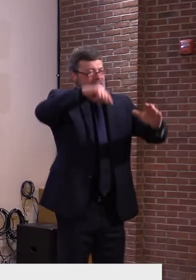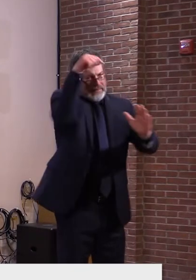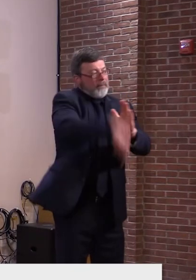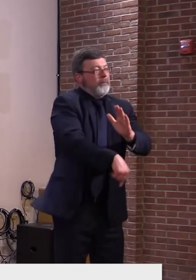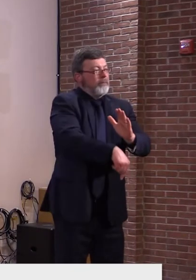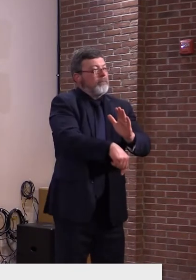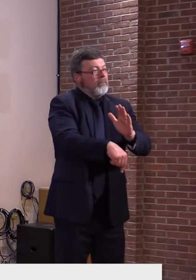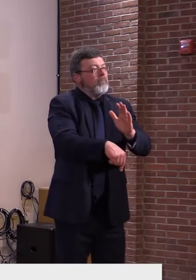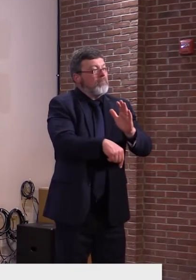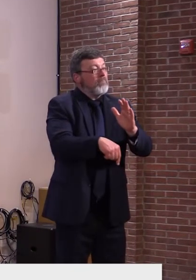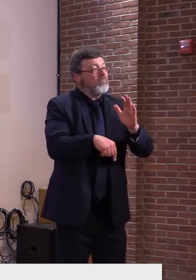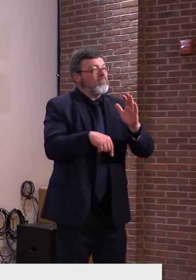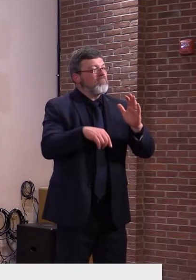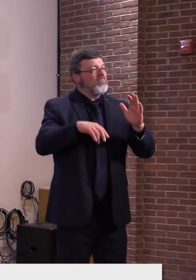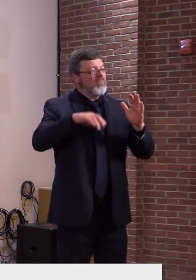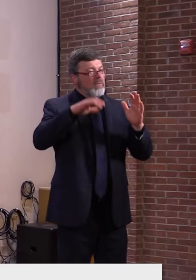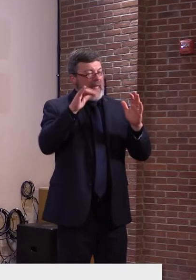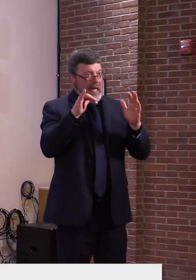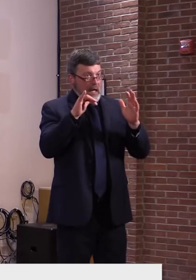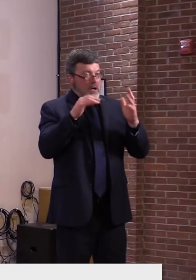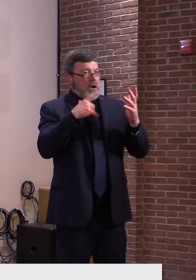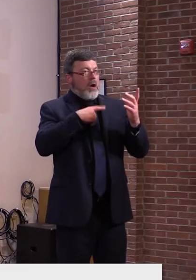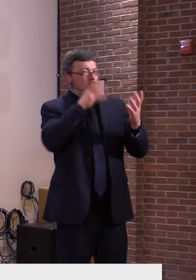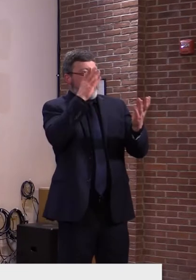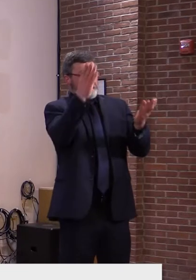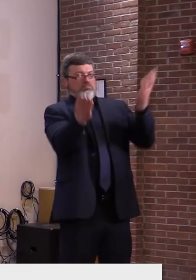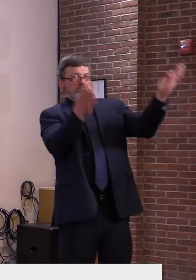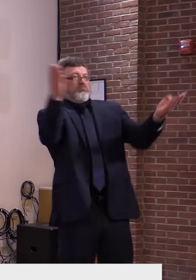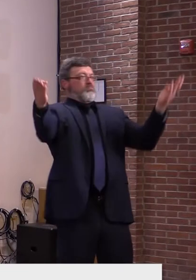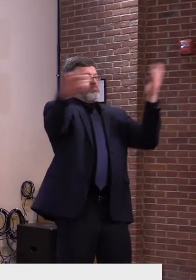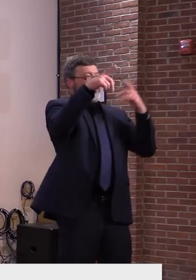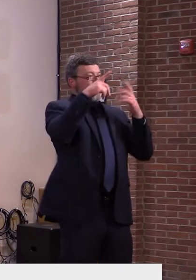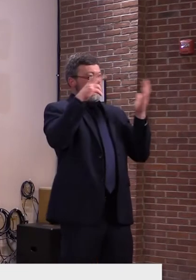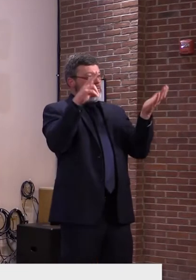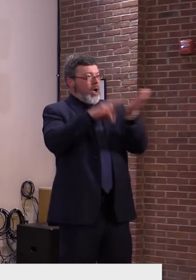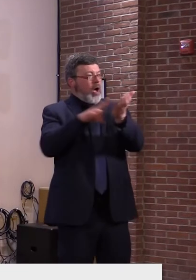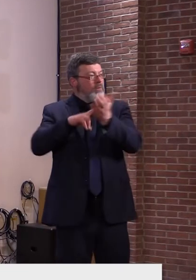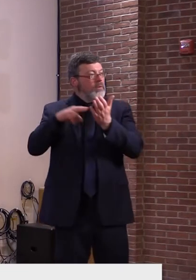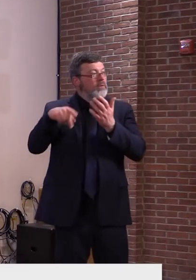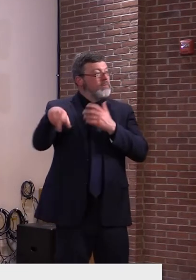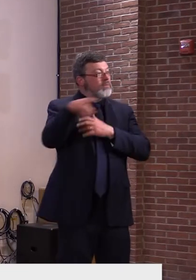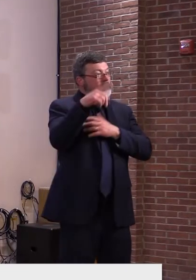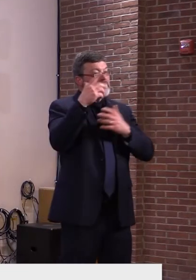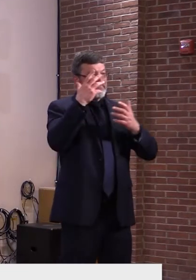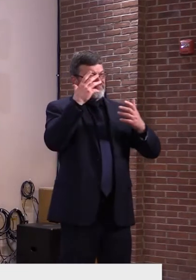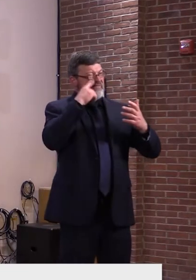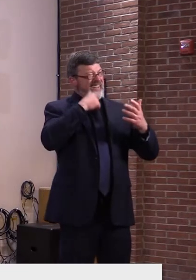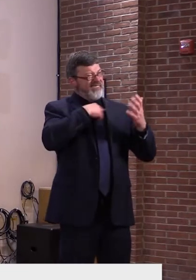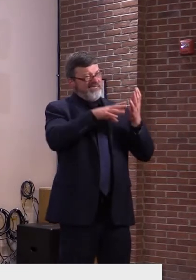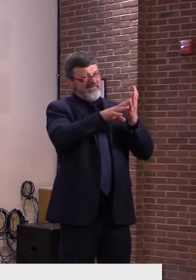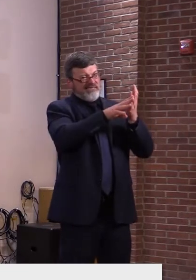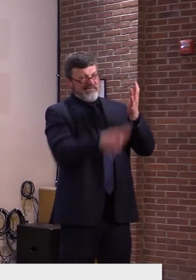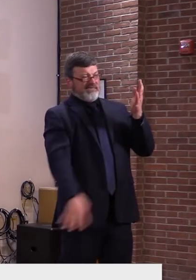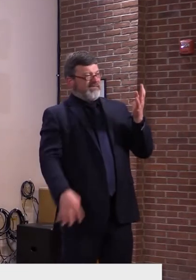near future. But we have some work to do in our facilities, and that I don't think should surprise anyone.